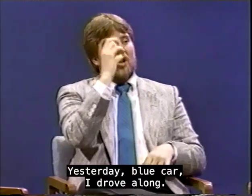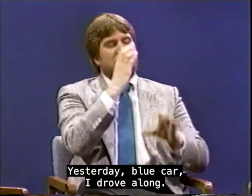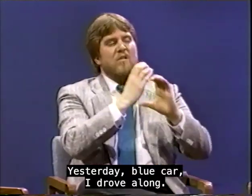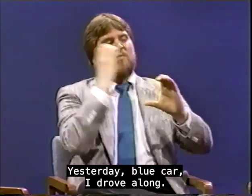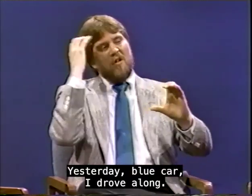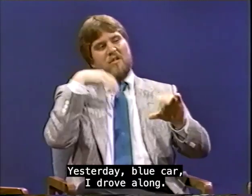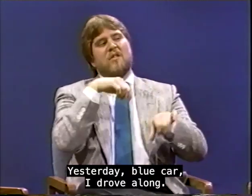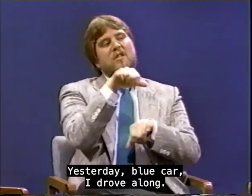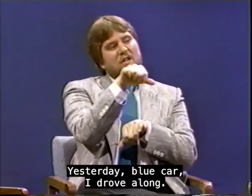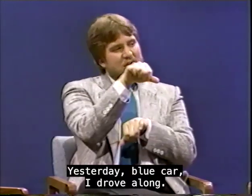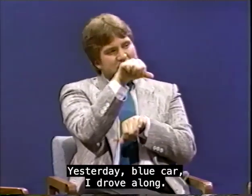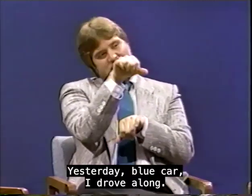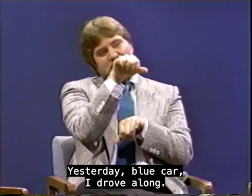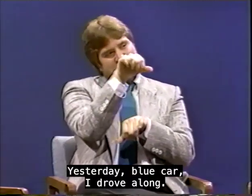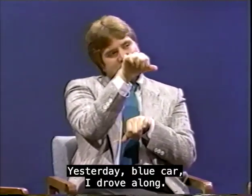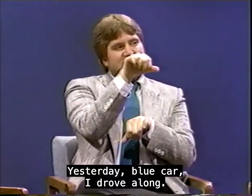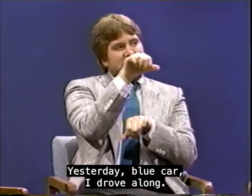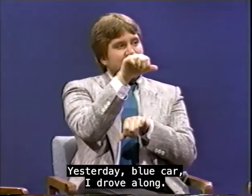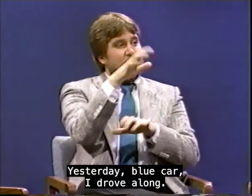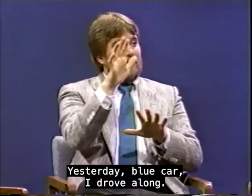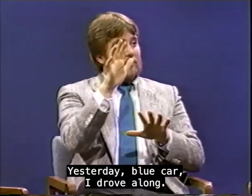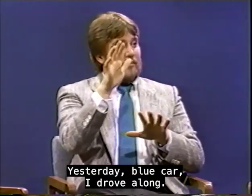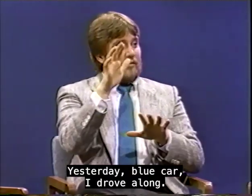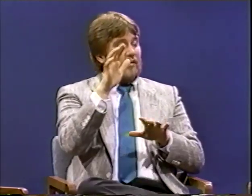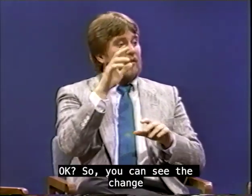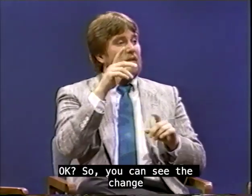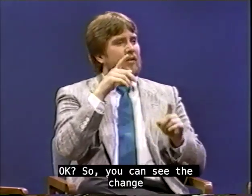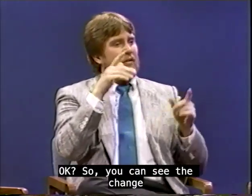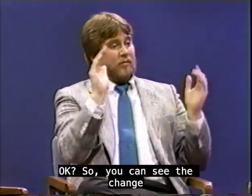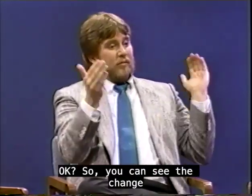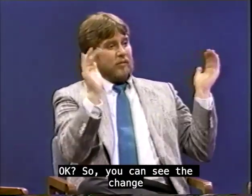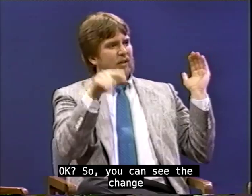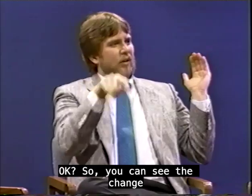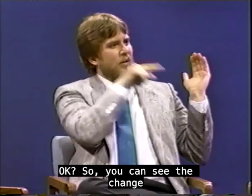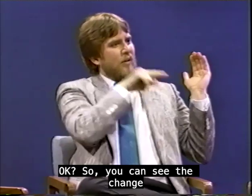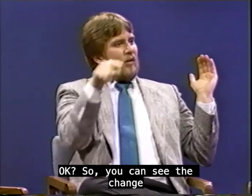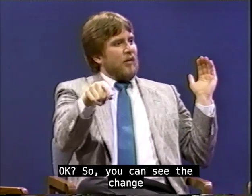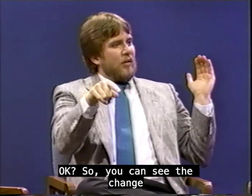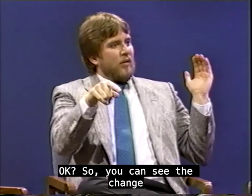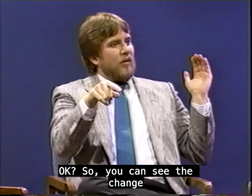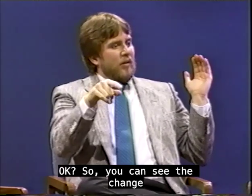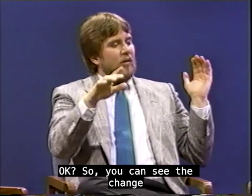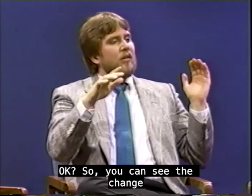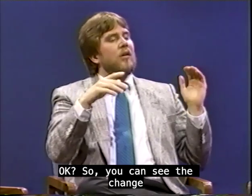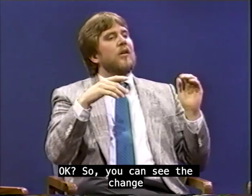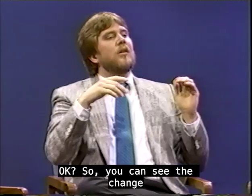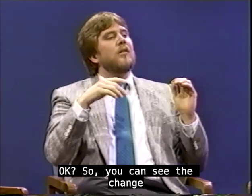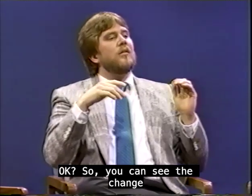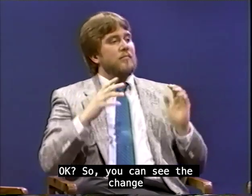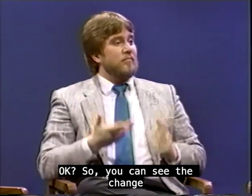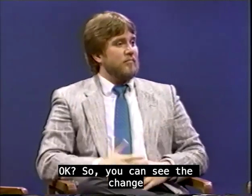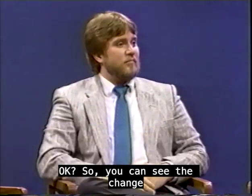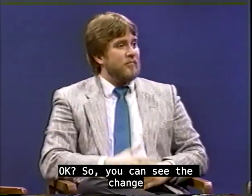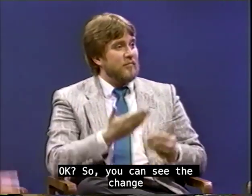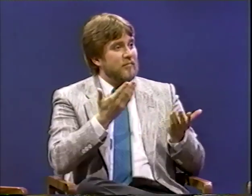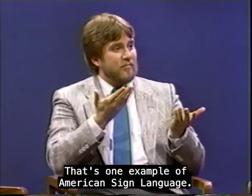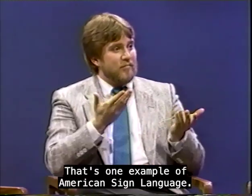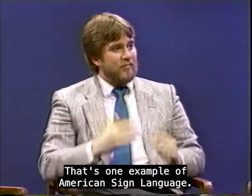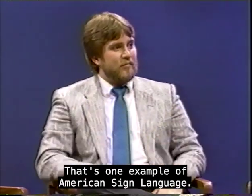Yesterday, blue car, I drove along. So you can see the change in order between the two items. That's one